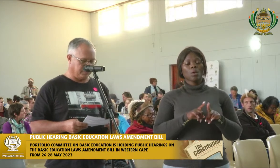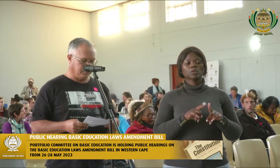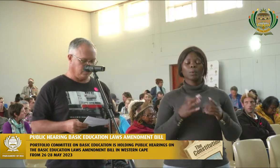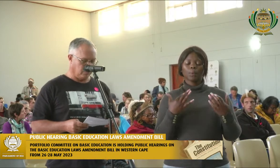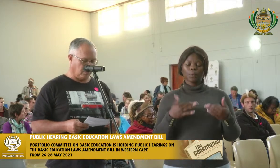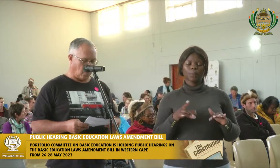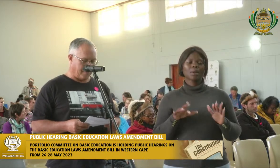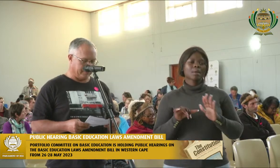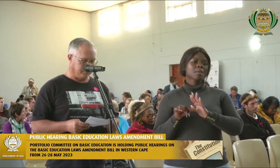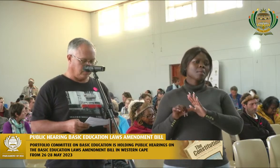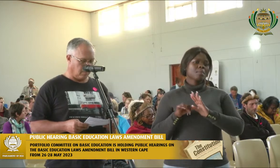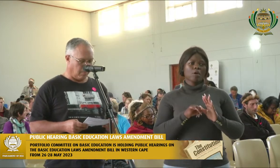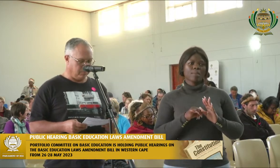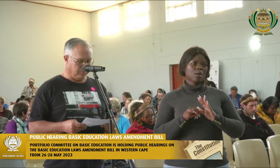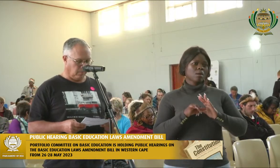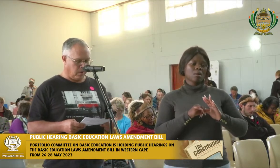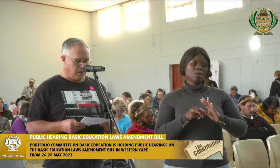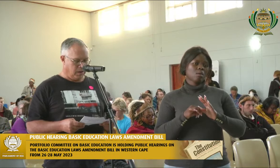importances.